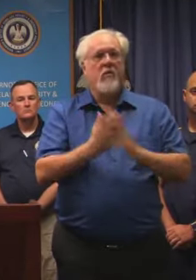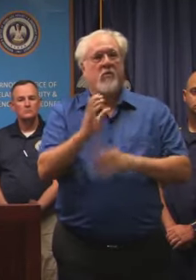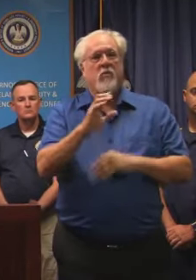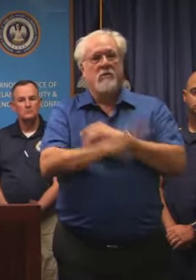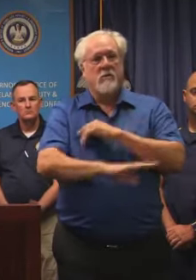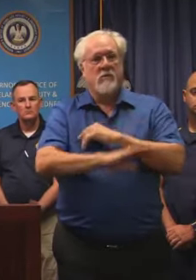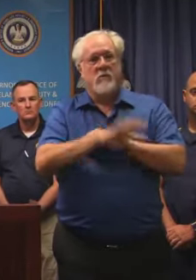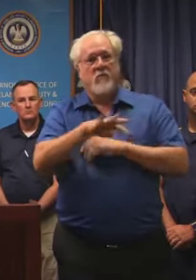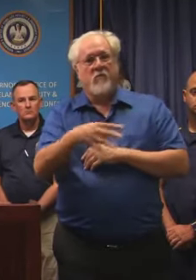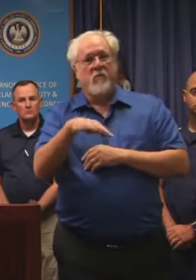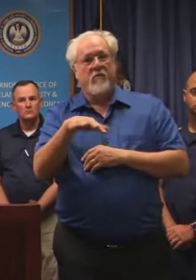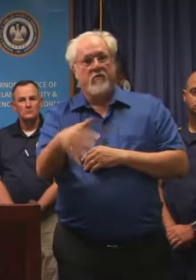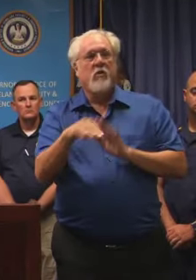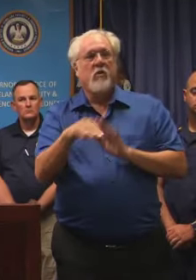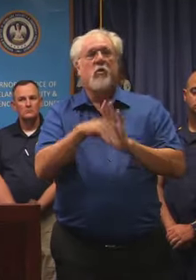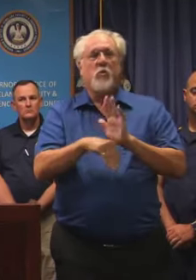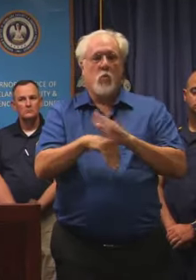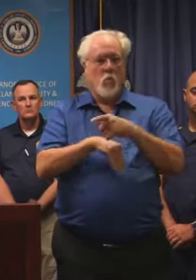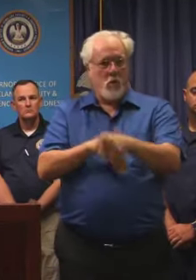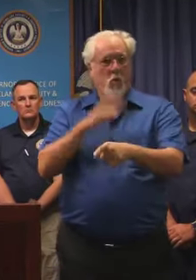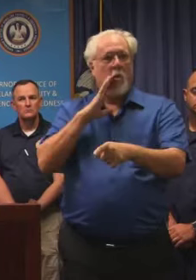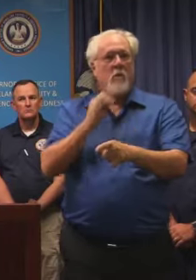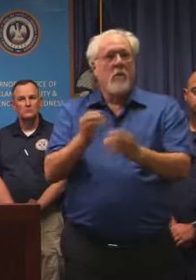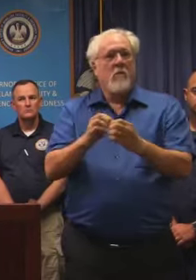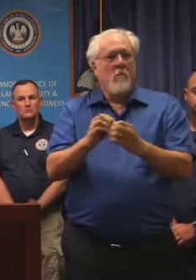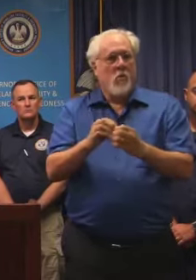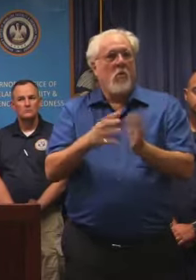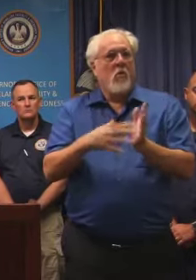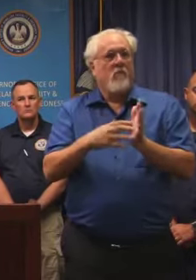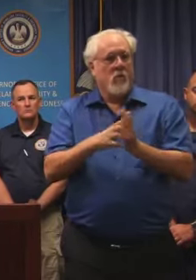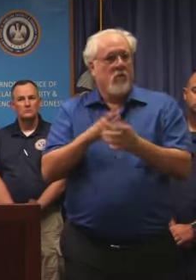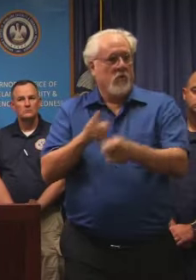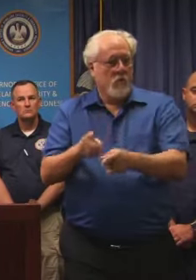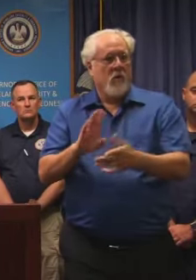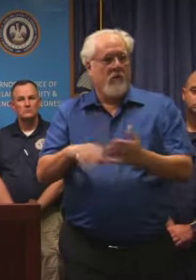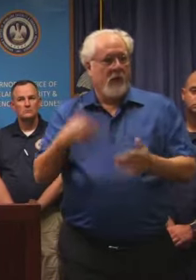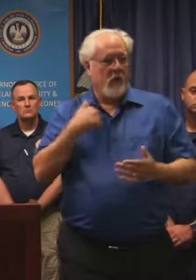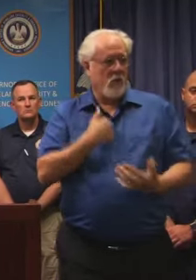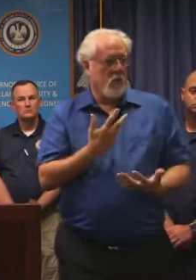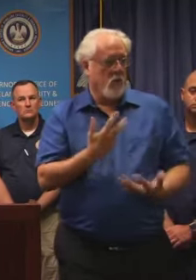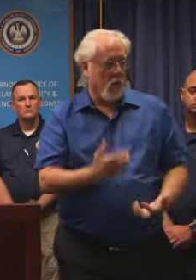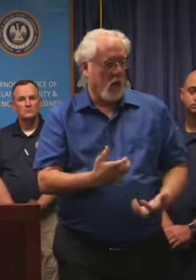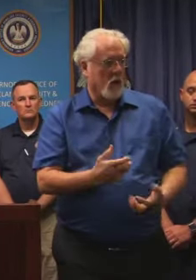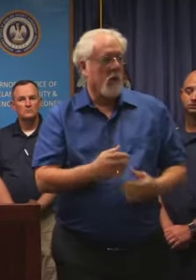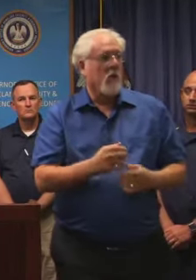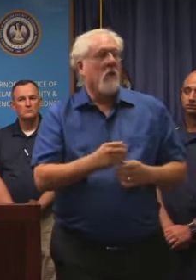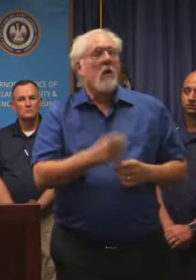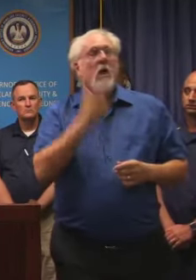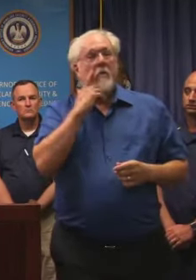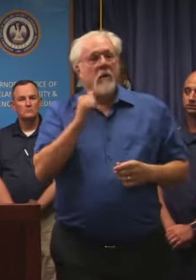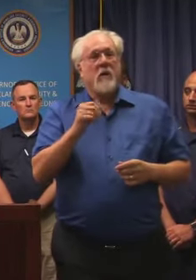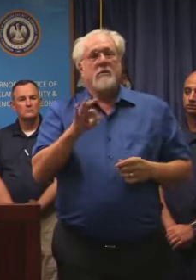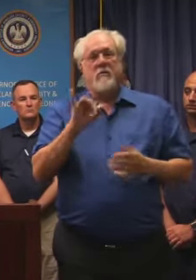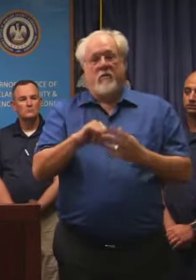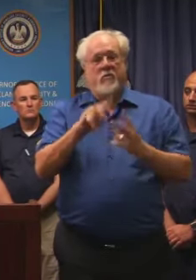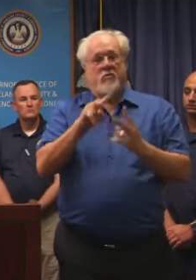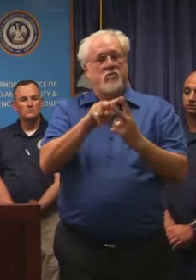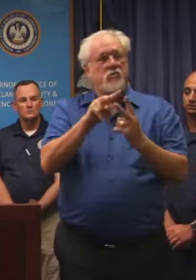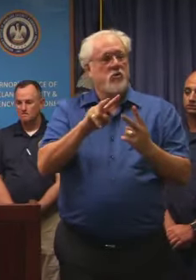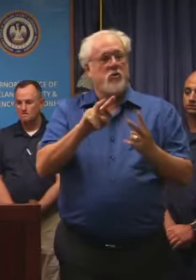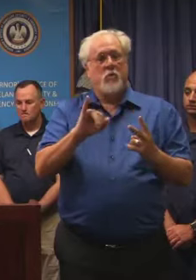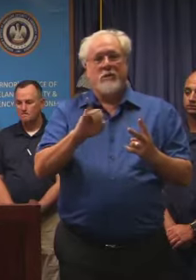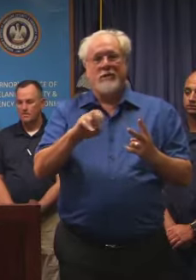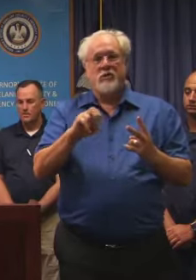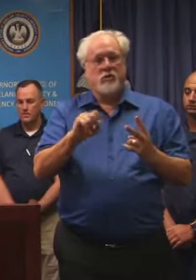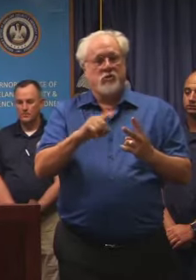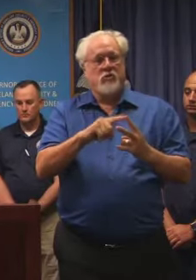the 4th or 5th, New Orleans will be more vulnerable than we would want it to be because of those two issues around pumps